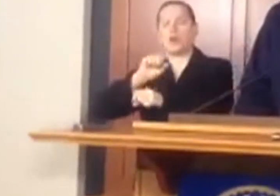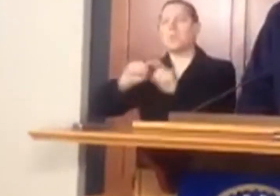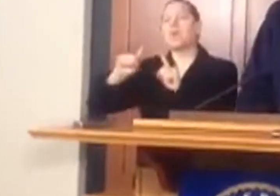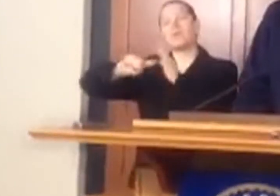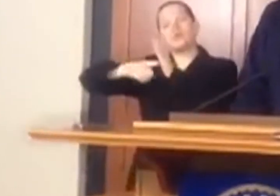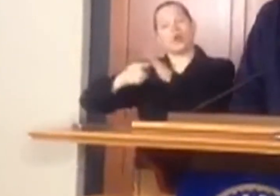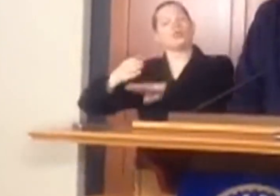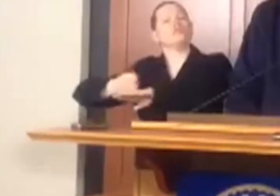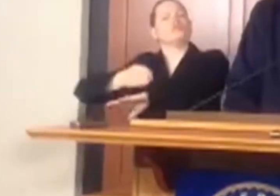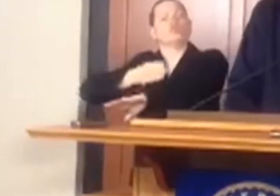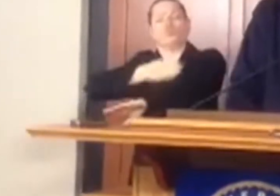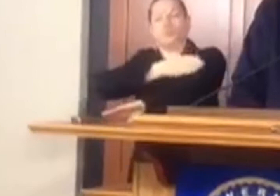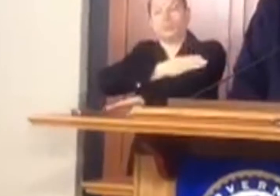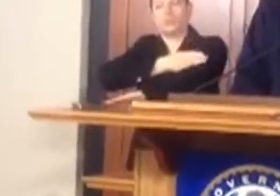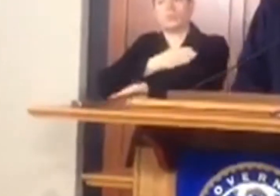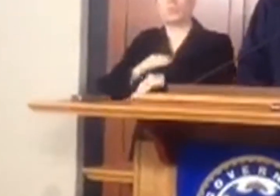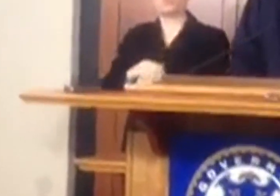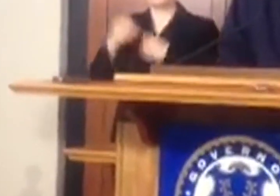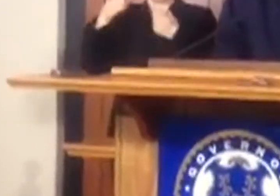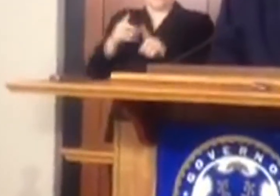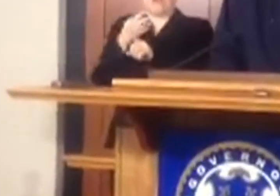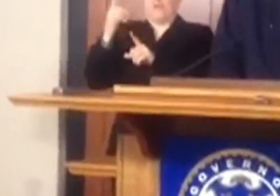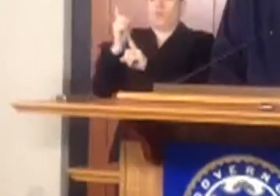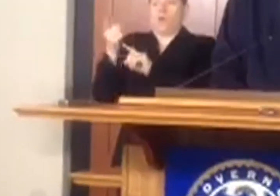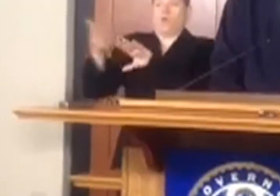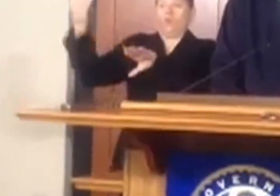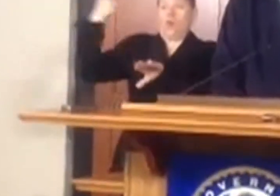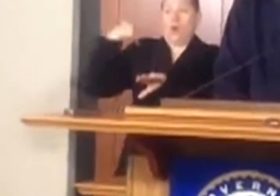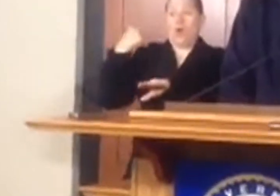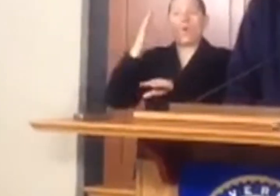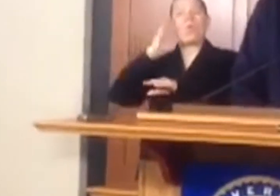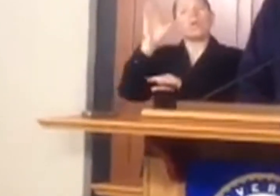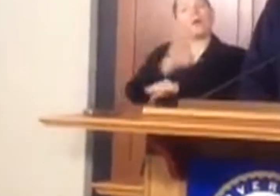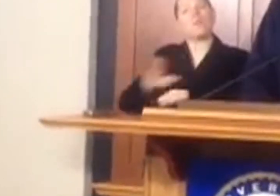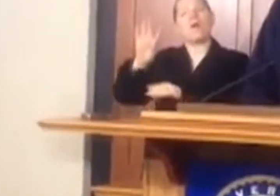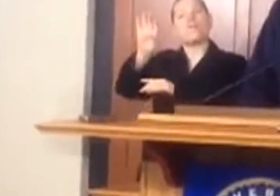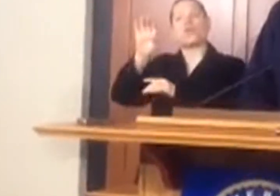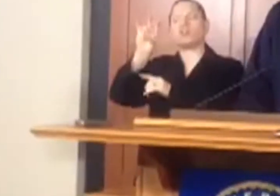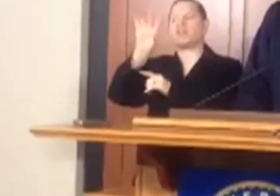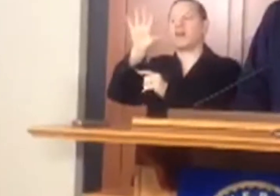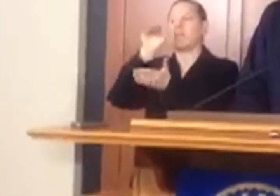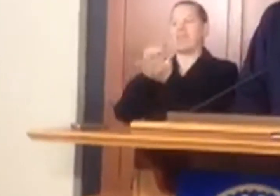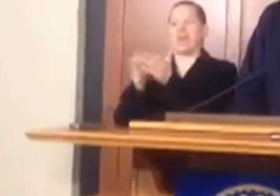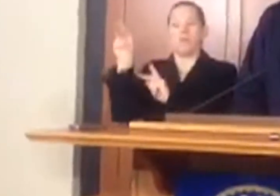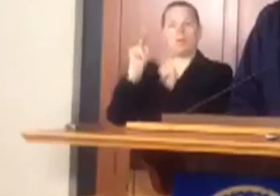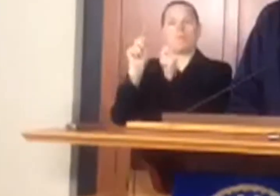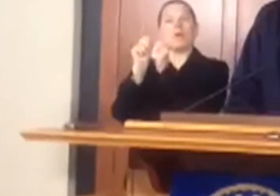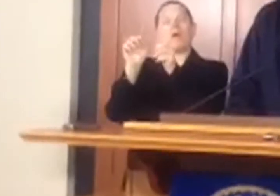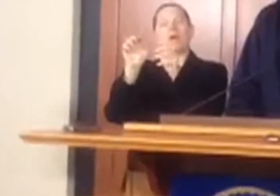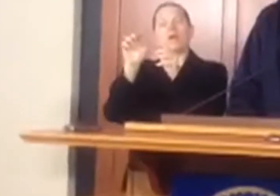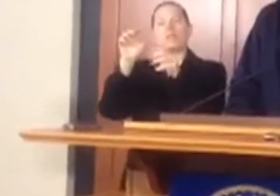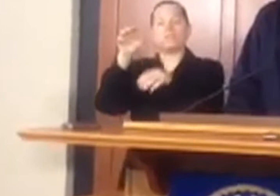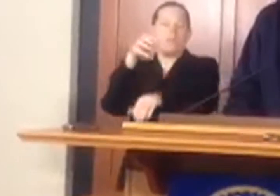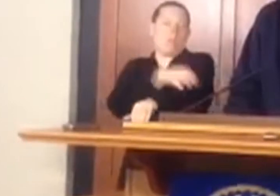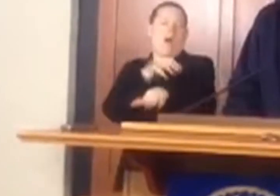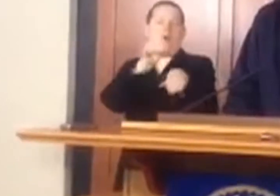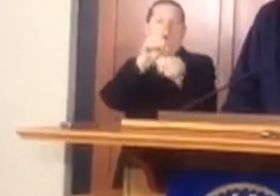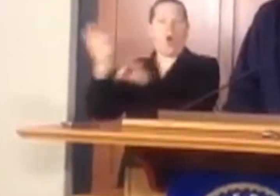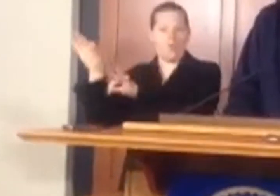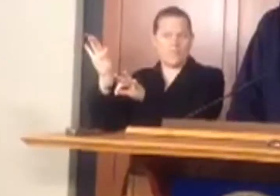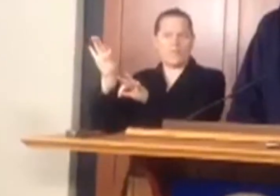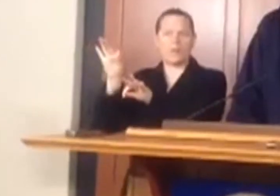progress. As of a few moments ago, we will have approximately 475,000 people without power, down from well